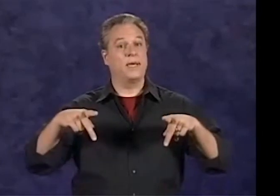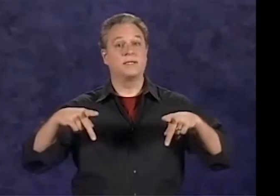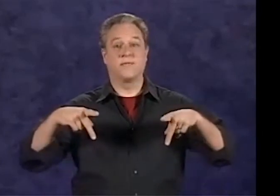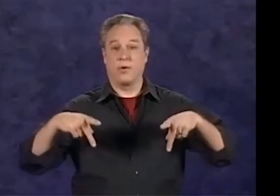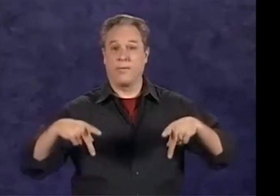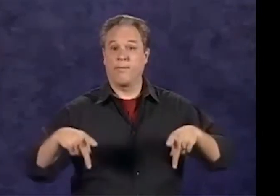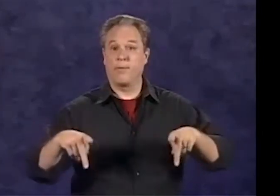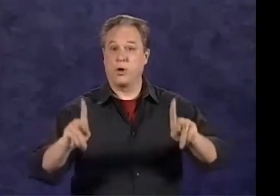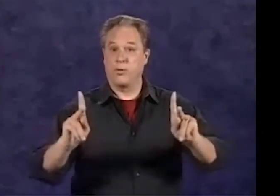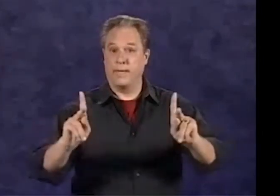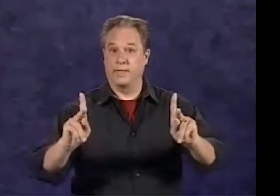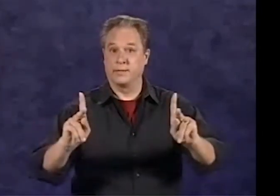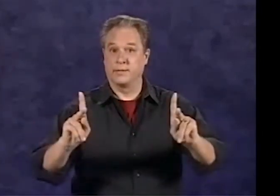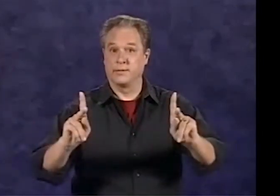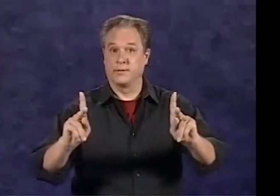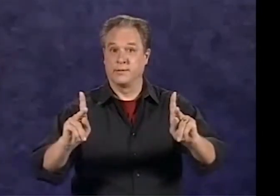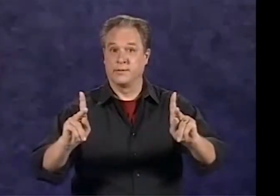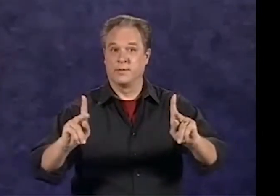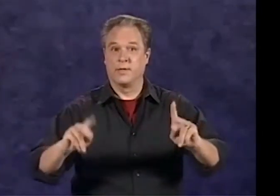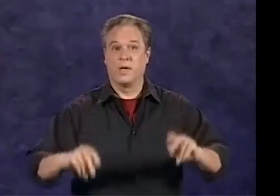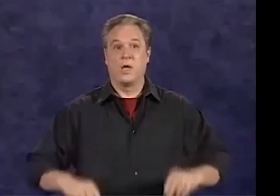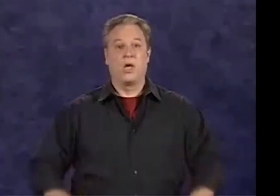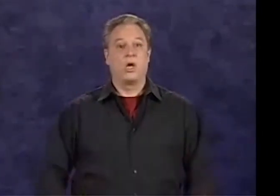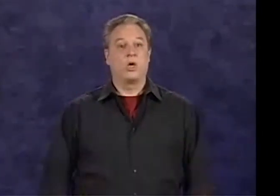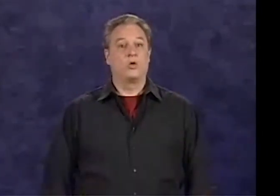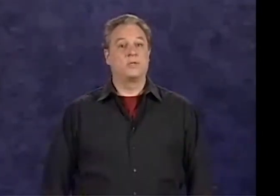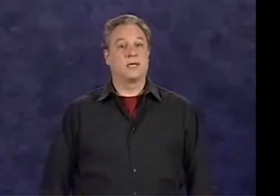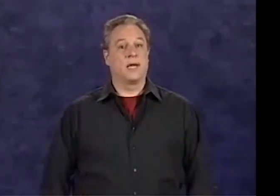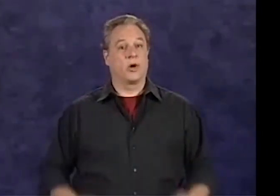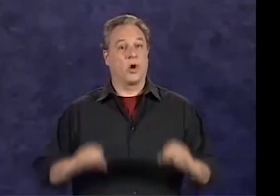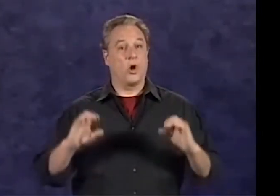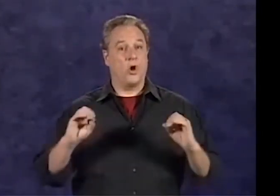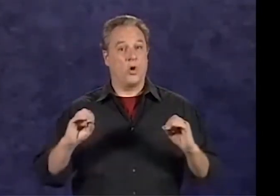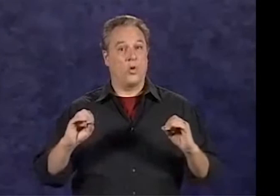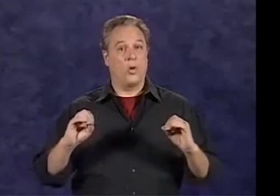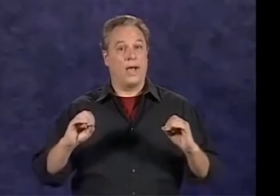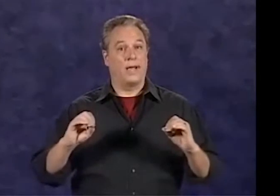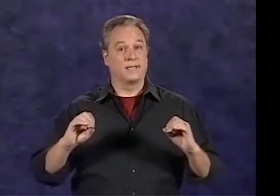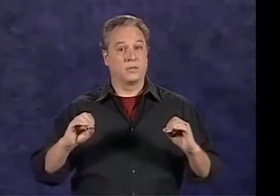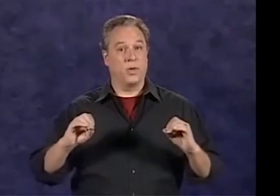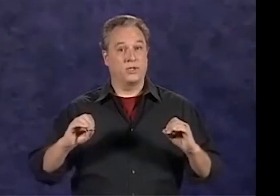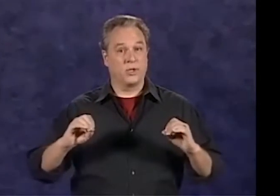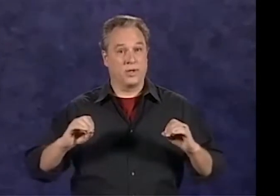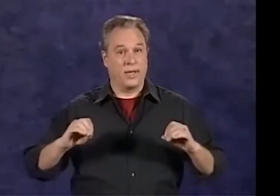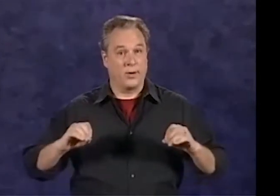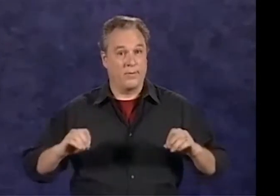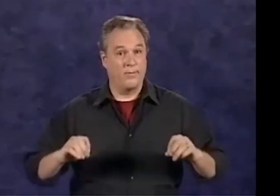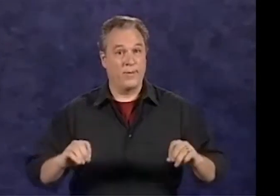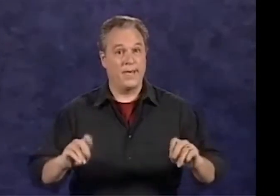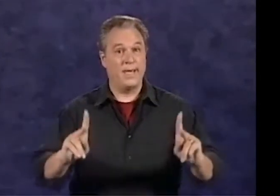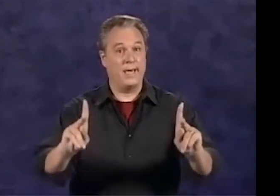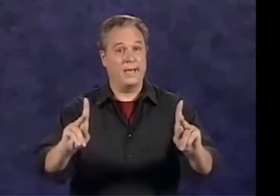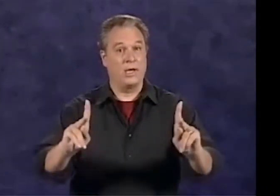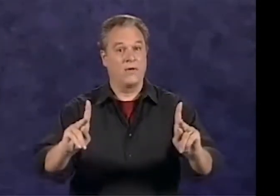permit. Use the letter O and switch to the letter P for